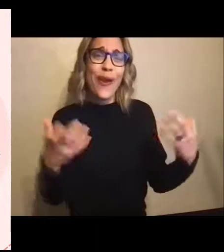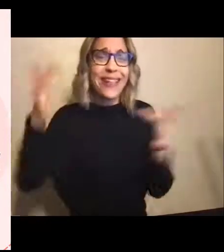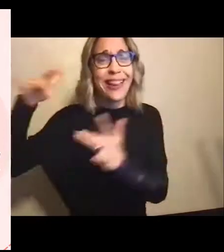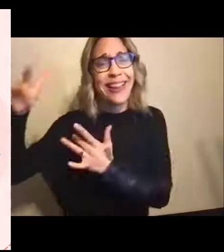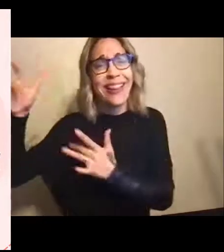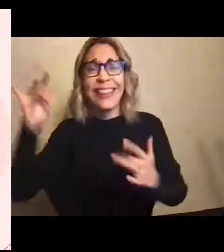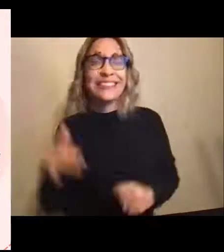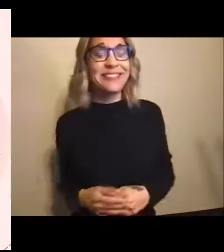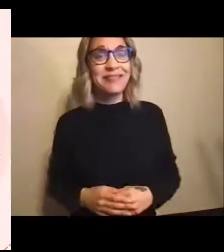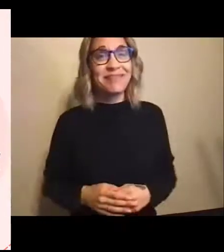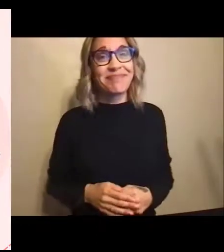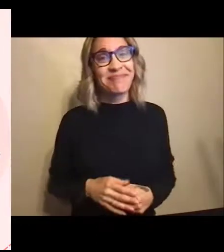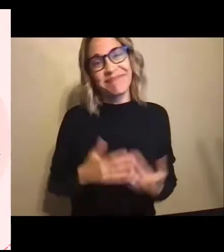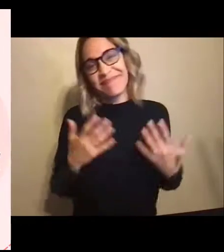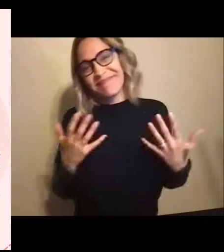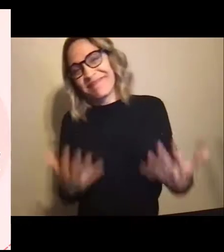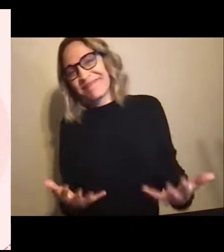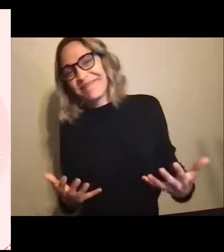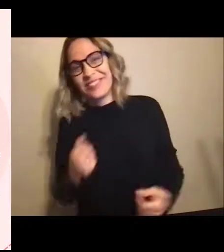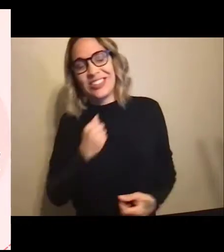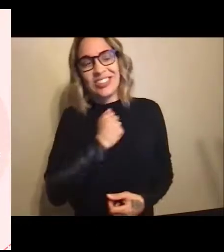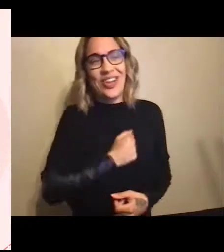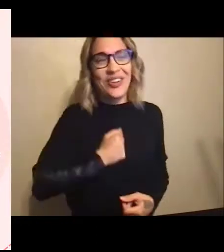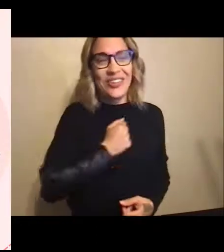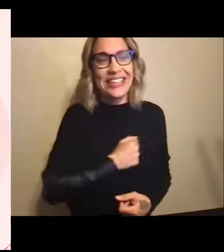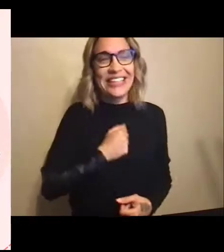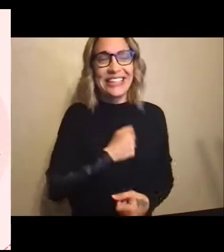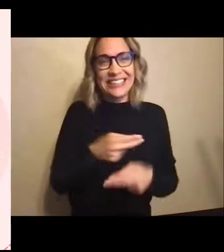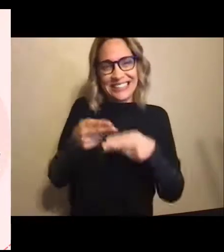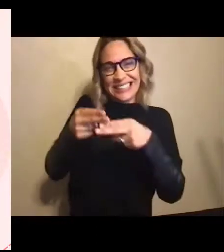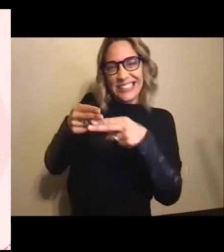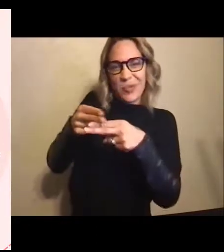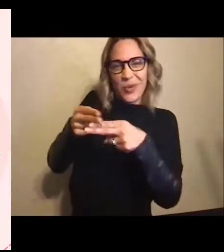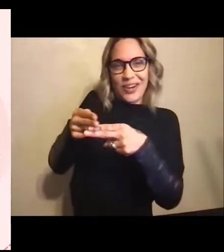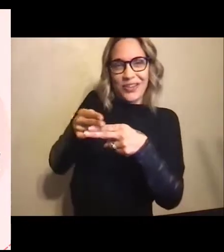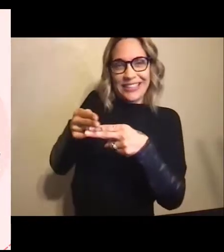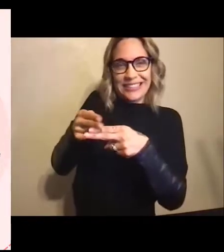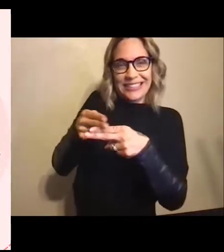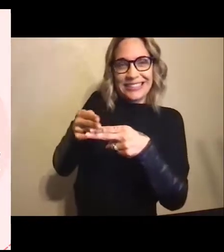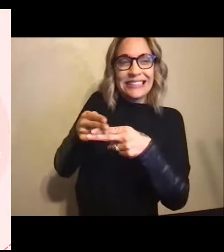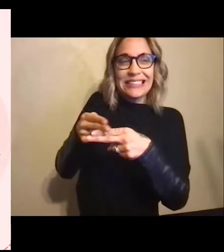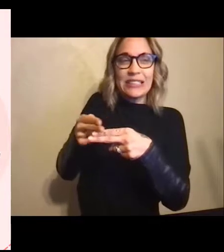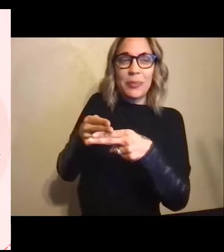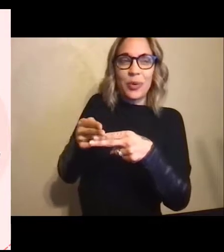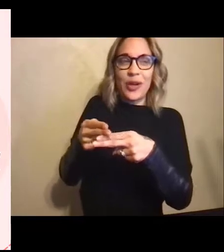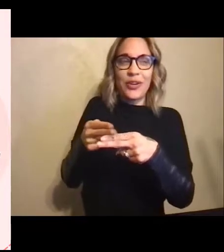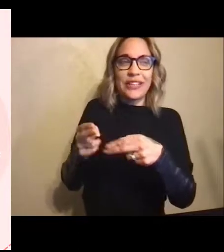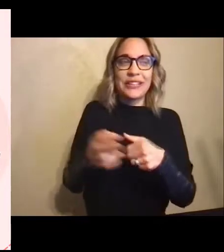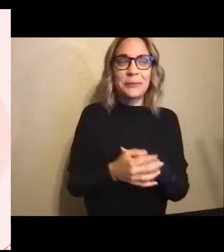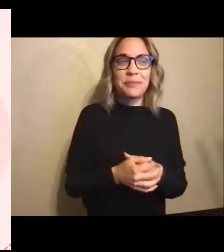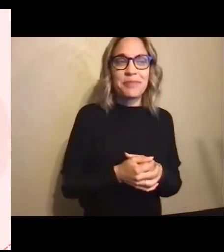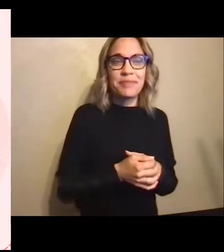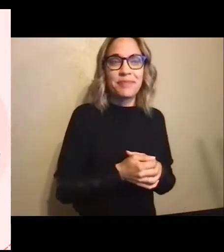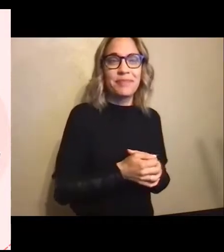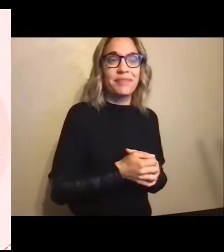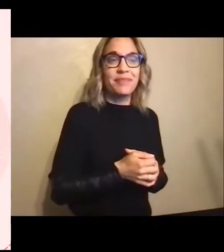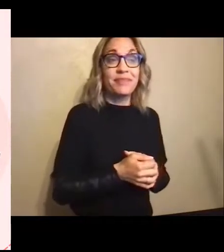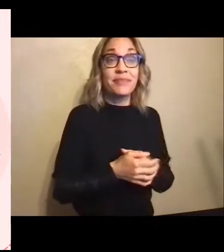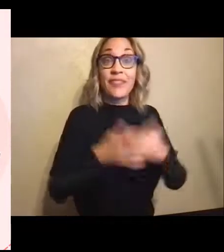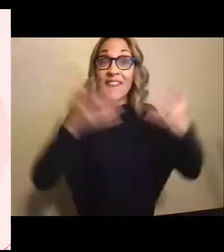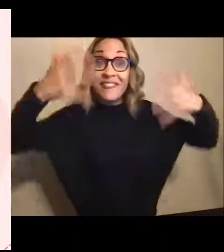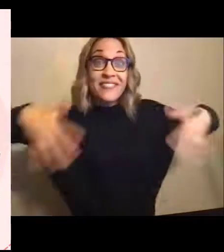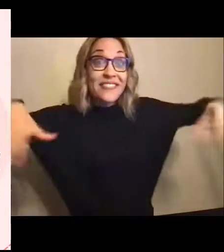It can be very distracting and maybe you want to do other things, but you have to focus on the task at